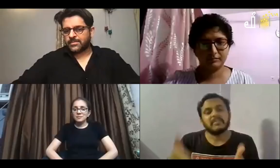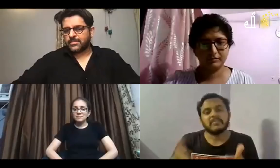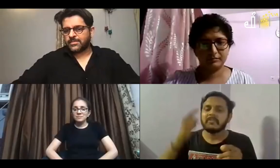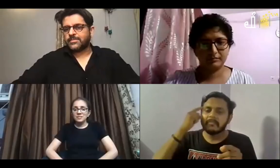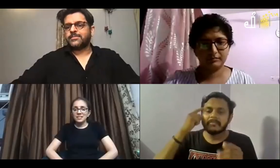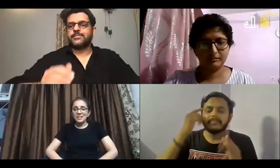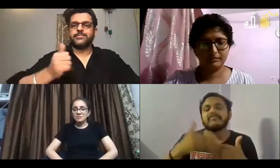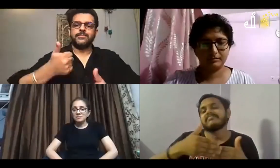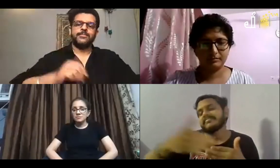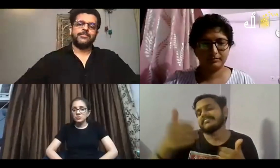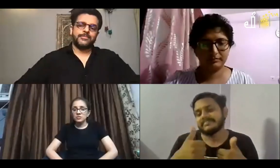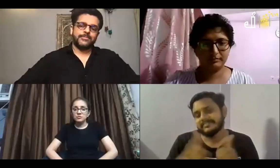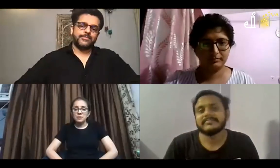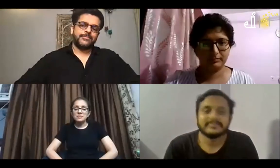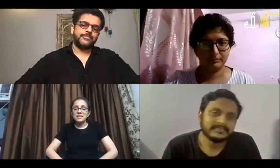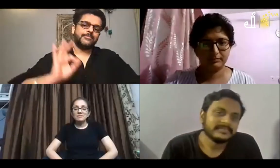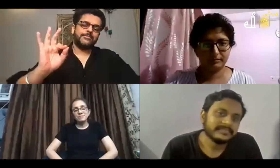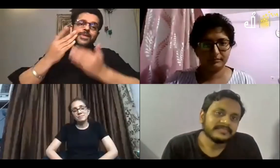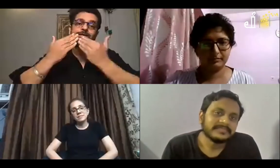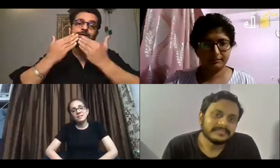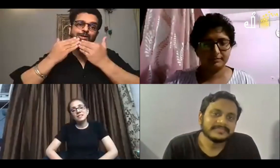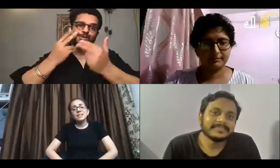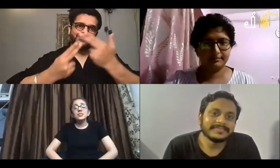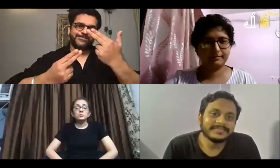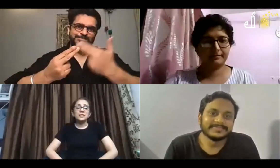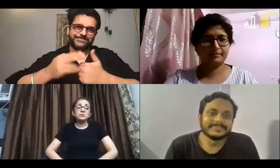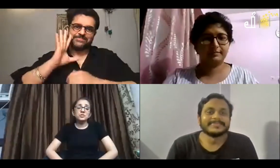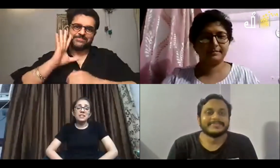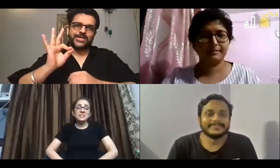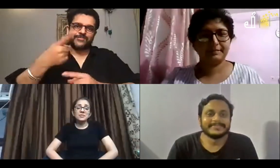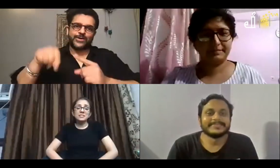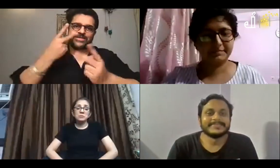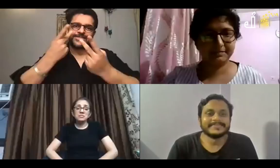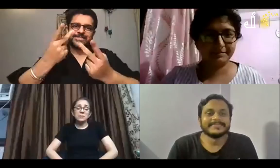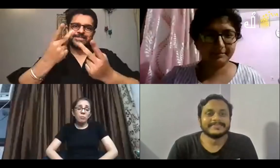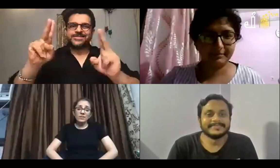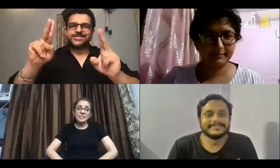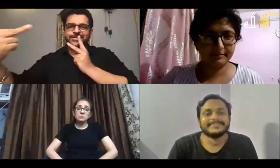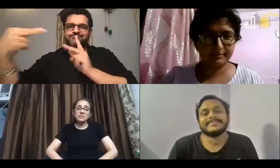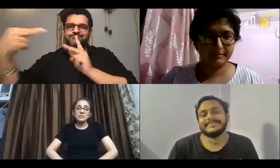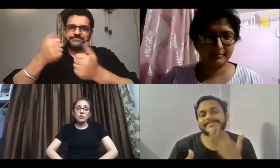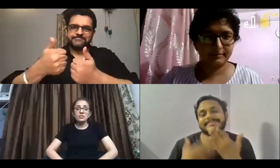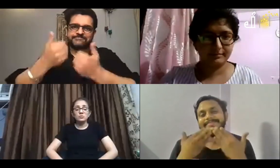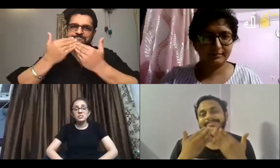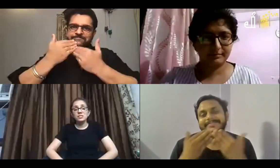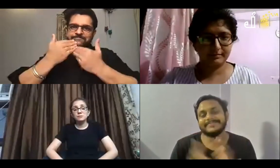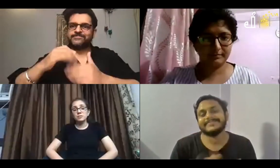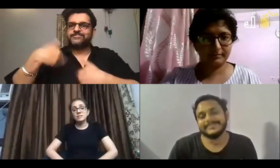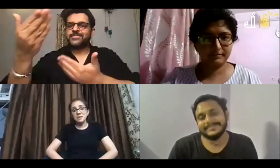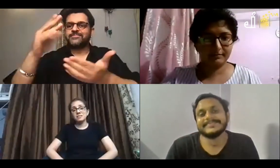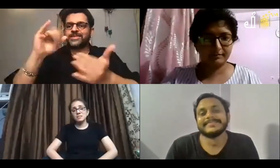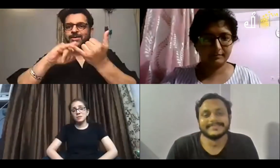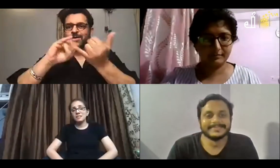and yeah, so we have to remember that. Thank you for sharing your experience, important experience for us to see a